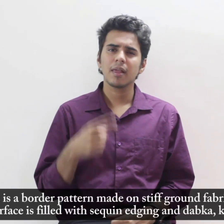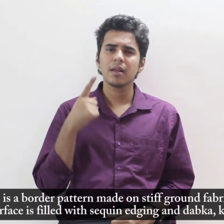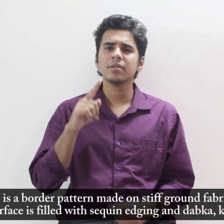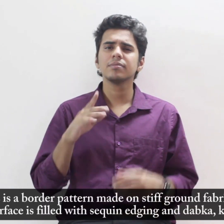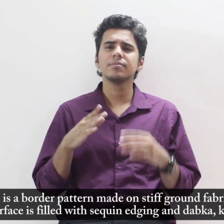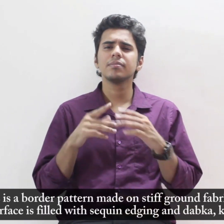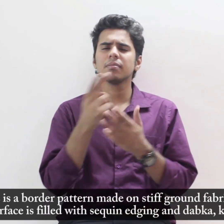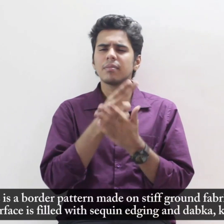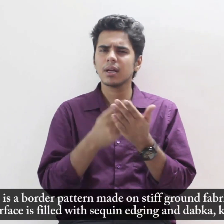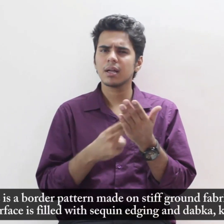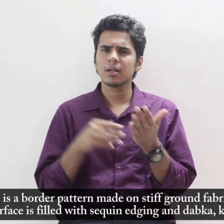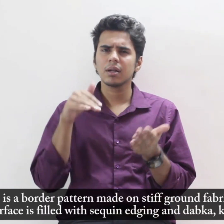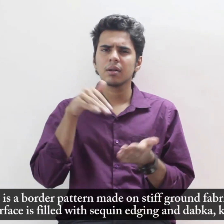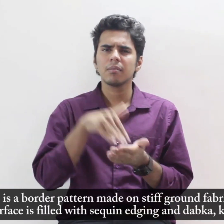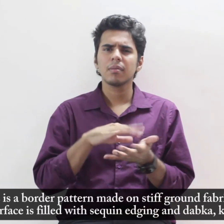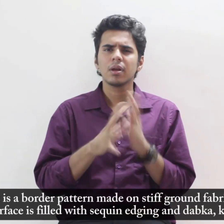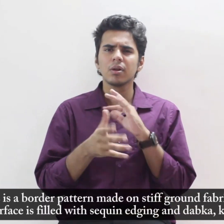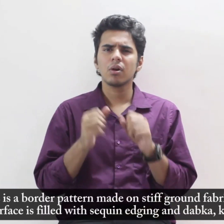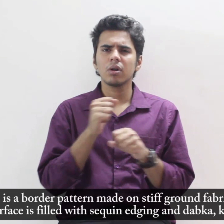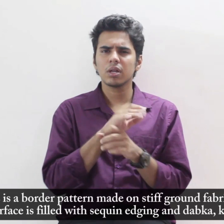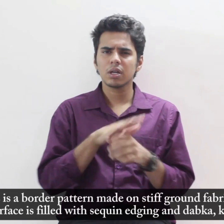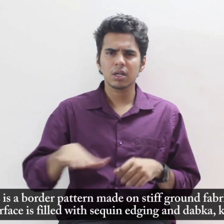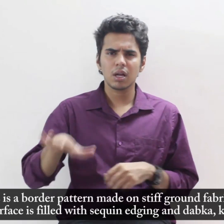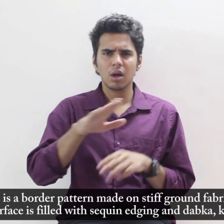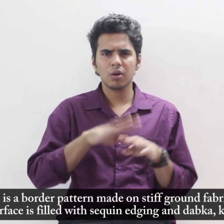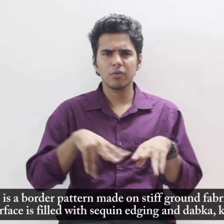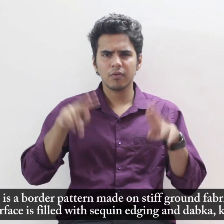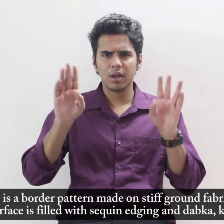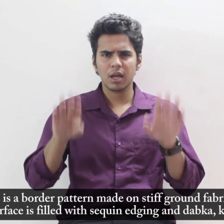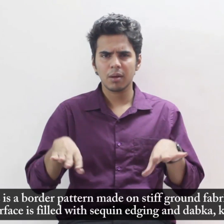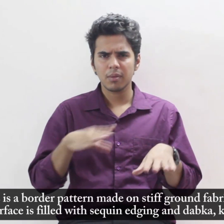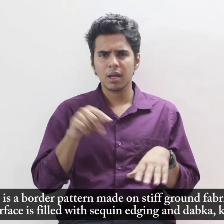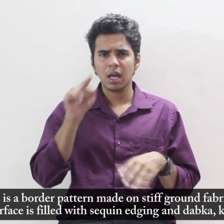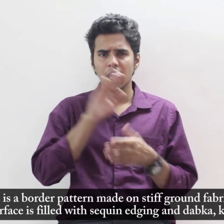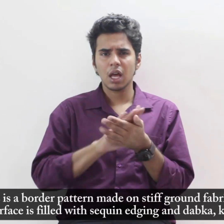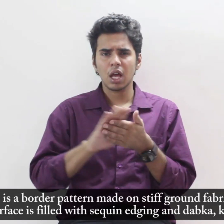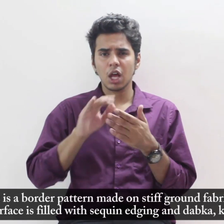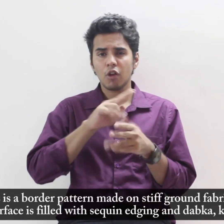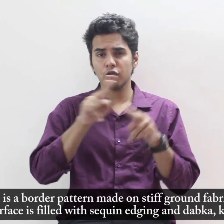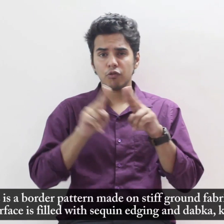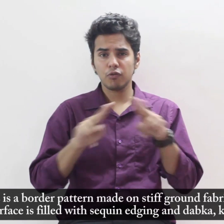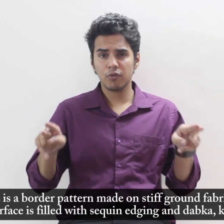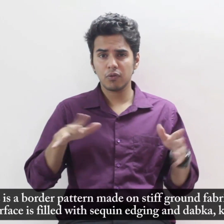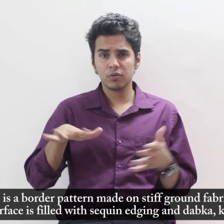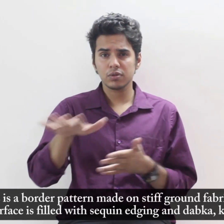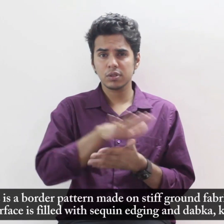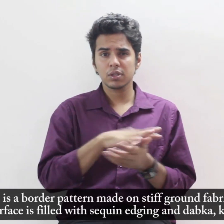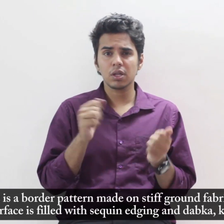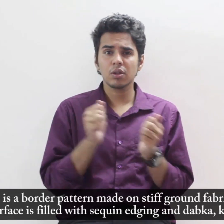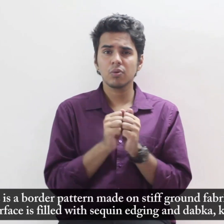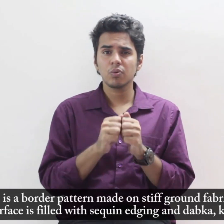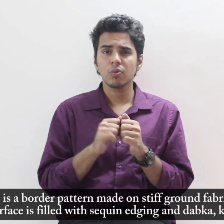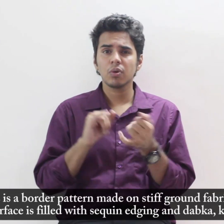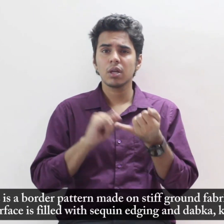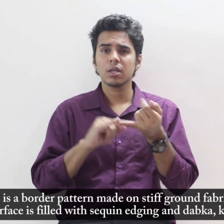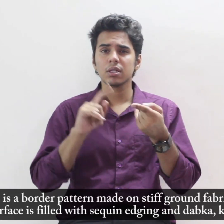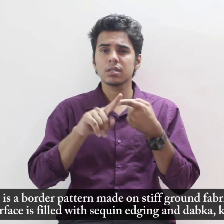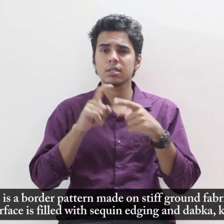This is a border pattern made on stiff ground fabric, and the whole surface is filled with sequin, edging